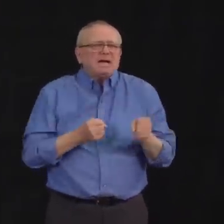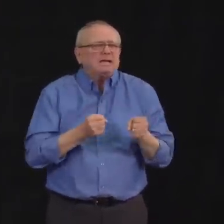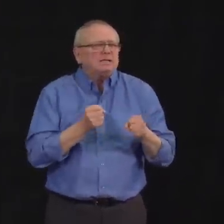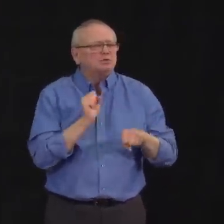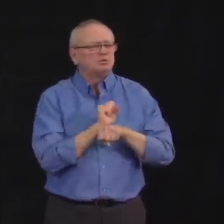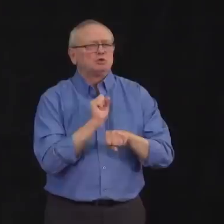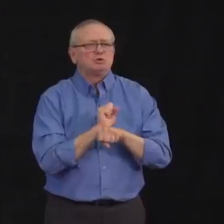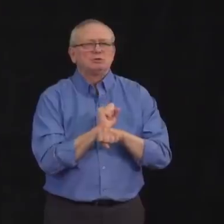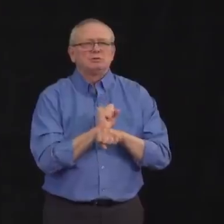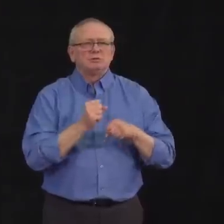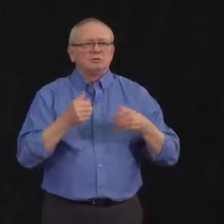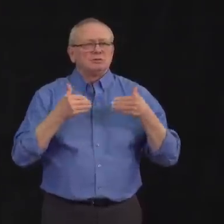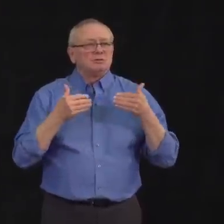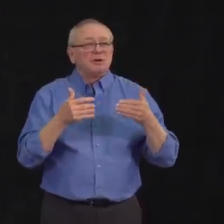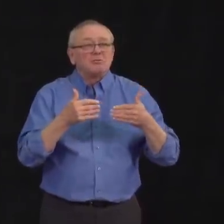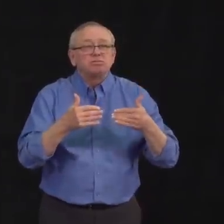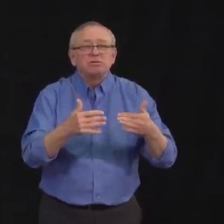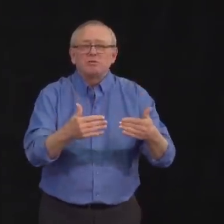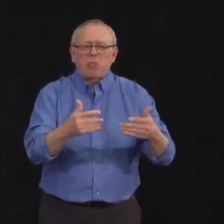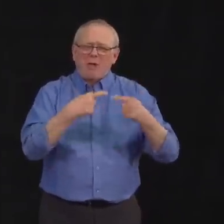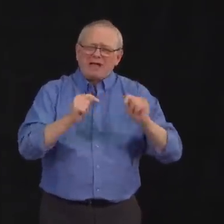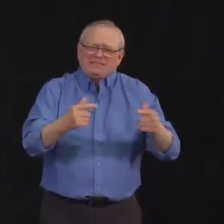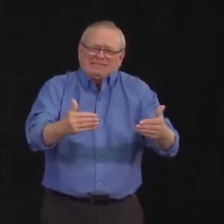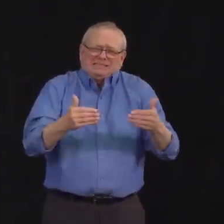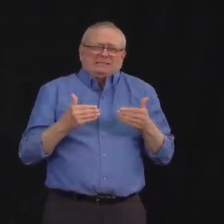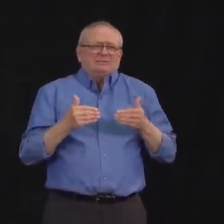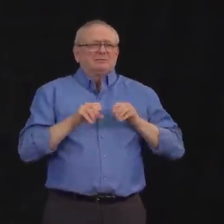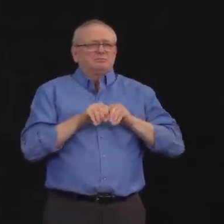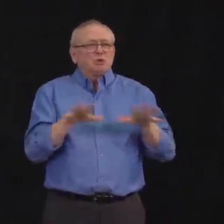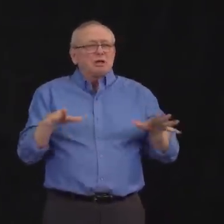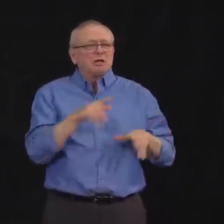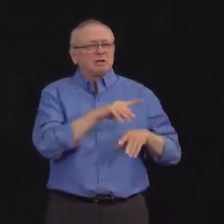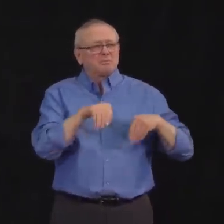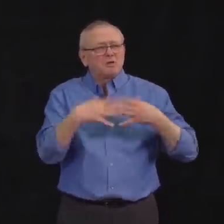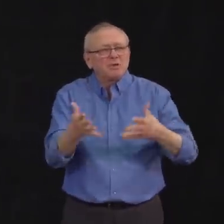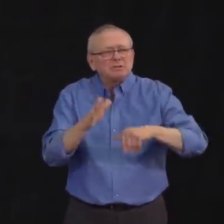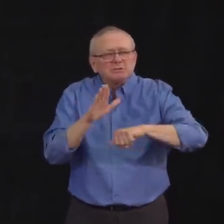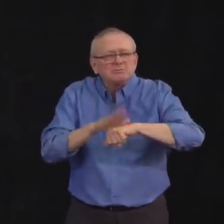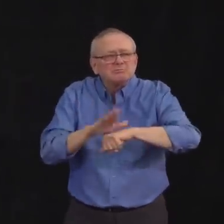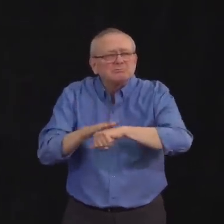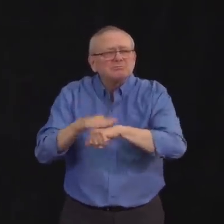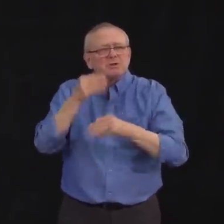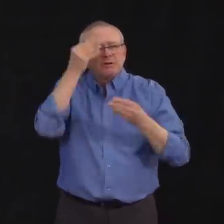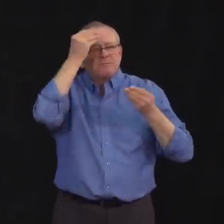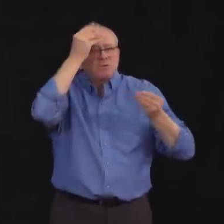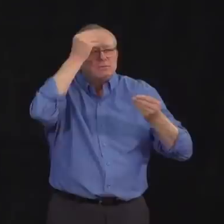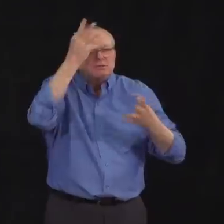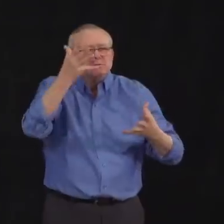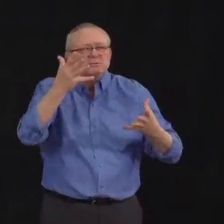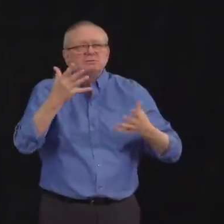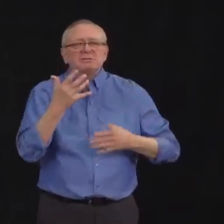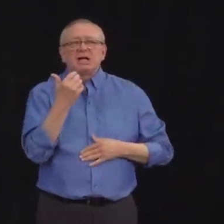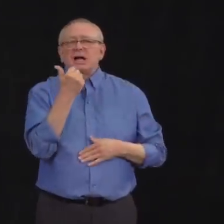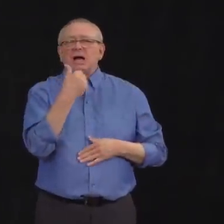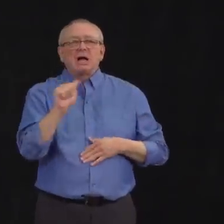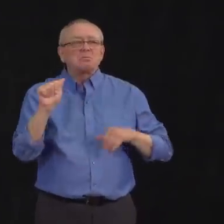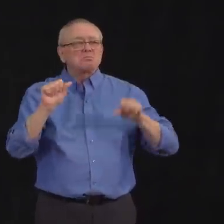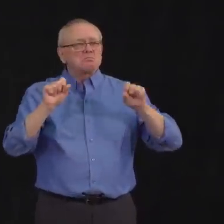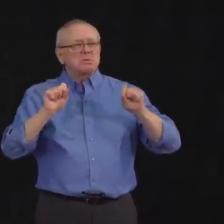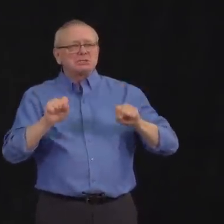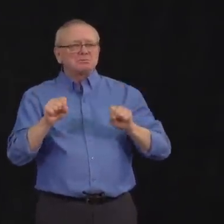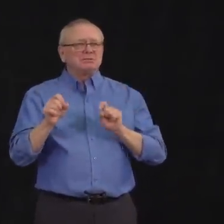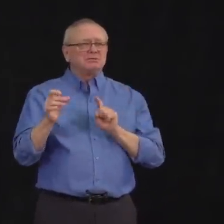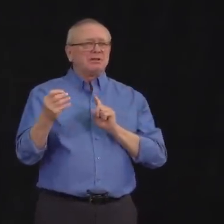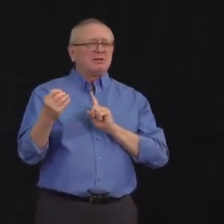providing public health guidance to employers and operators, testing anyone who may have been exposed, and supporting those who have